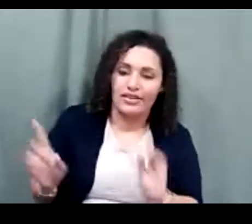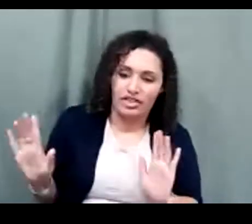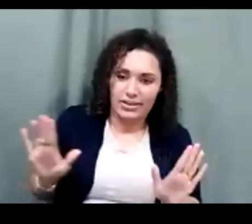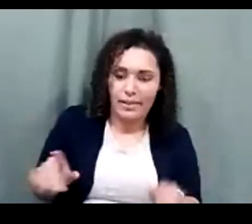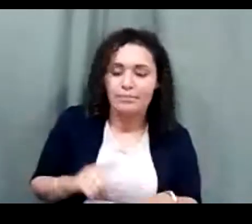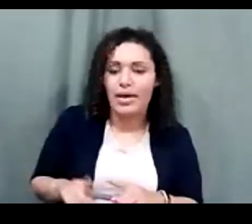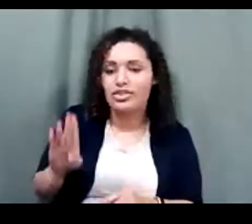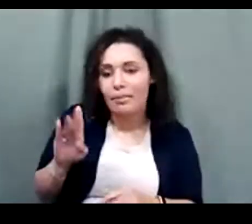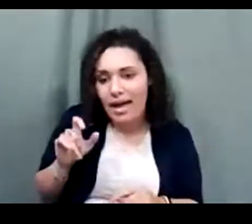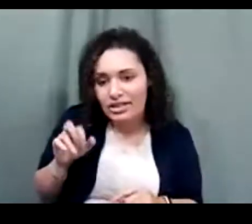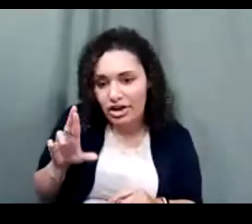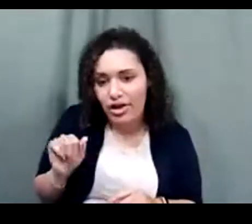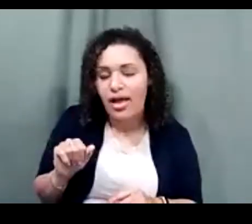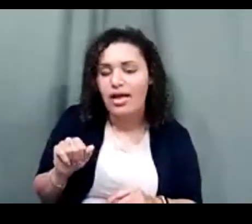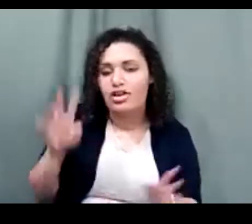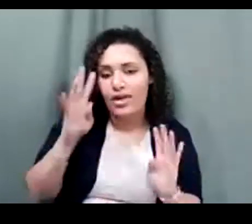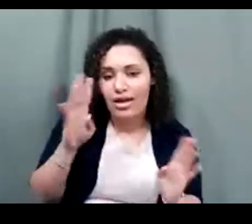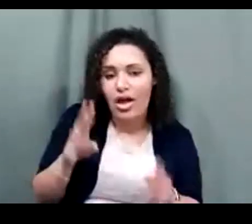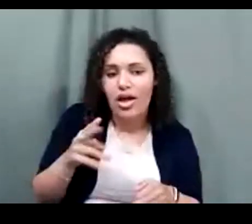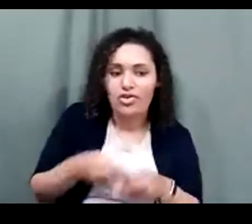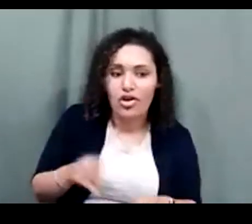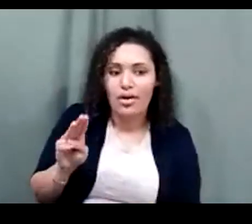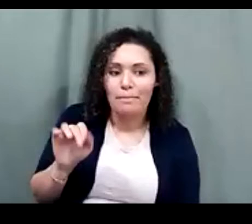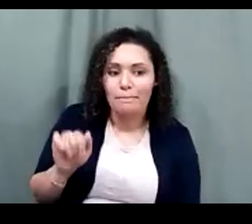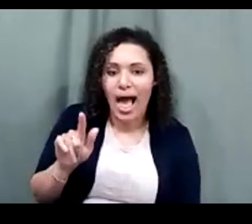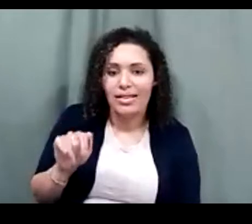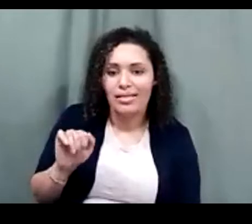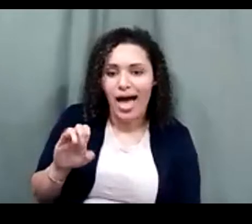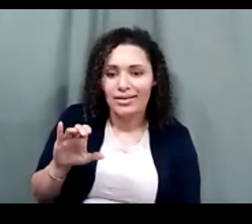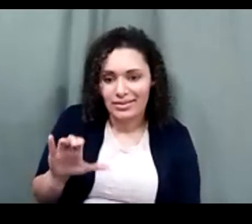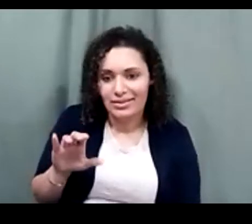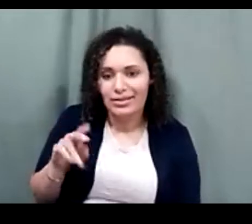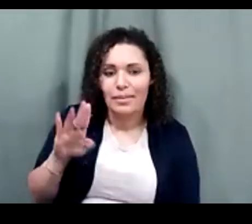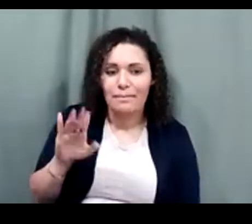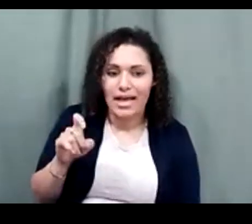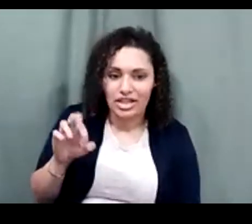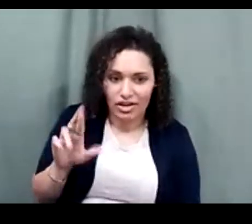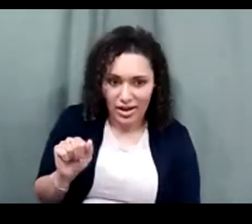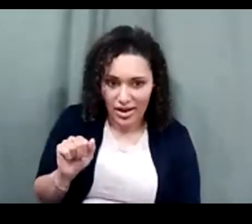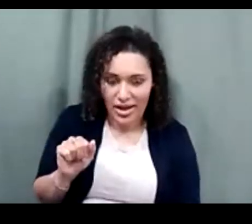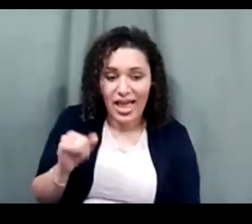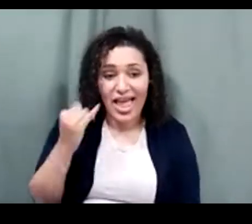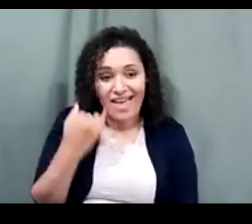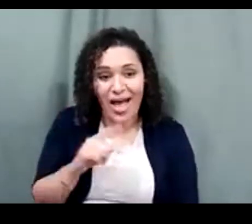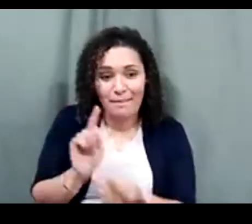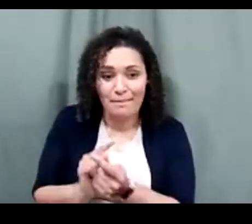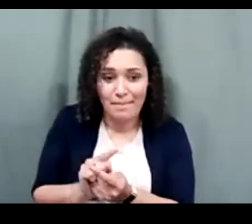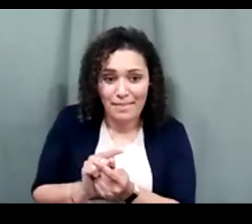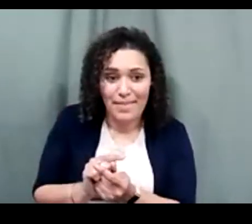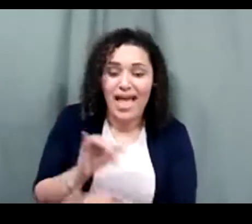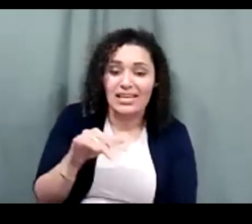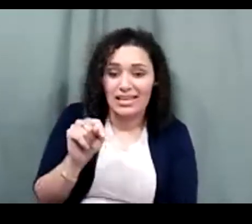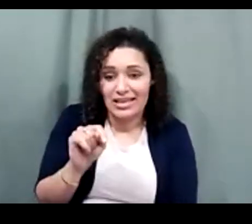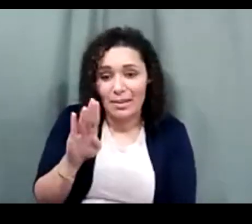bacteria which is very creatively called malolactic bacteria. If I met a bacteria and a yeast, I wouldn't know which one.